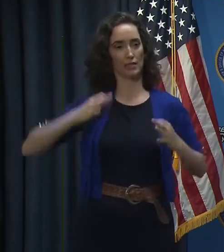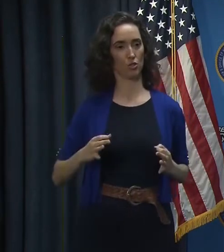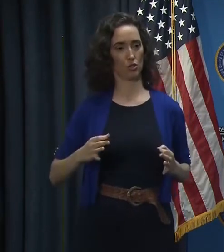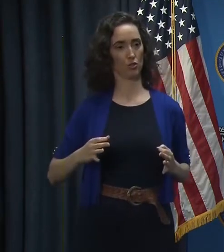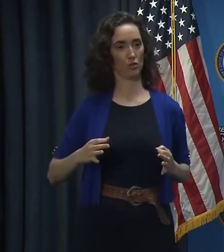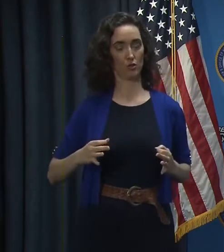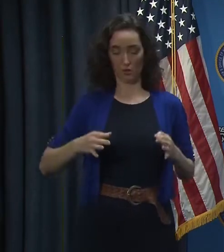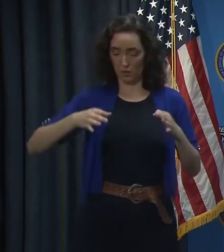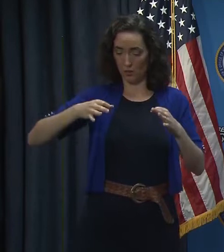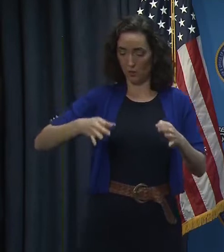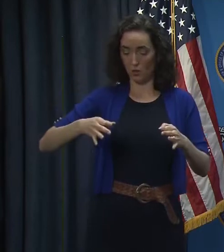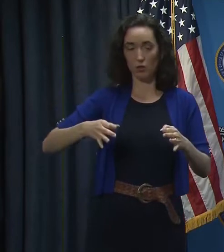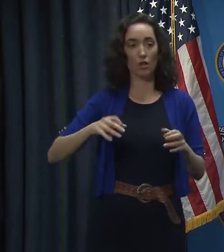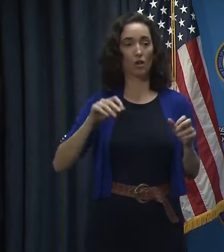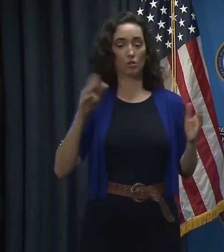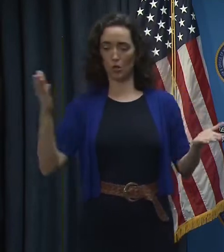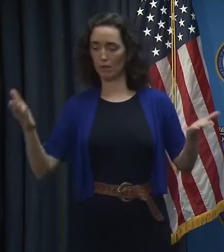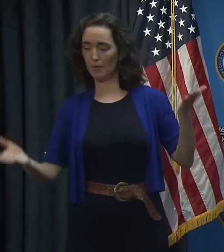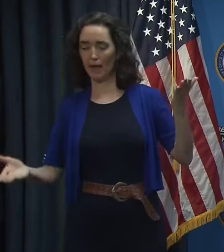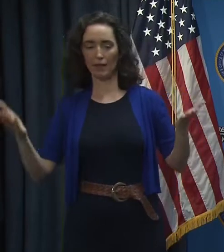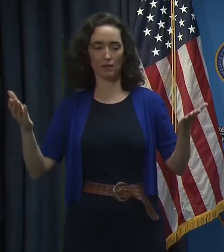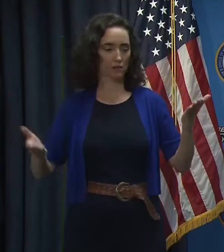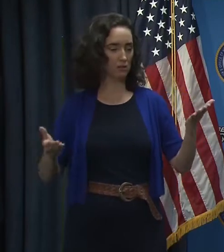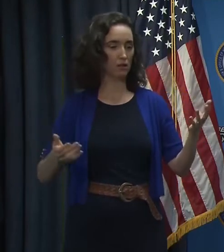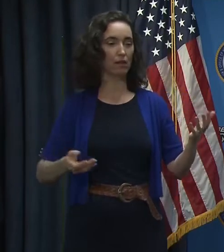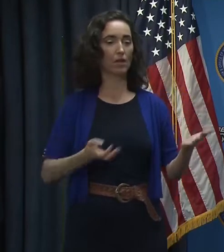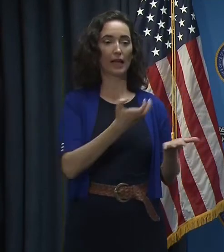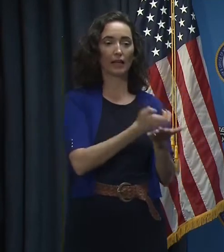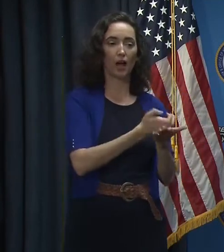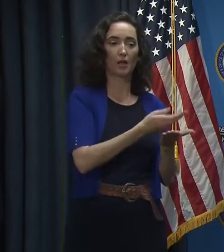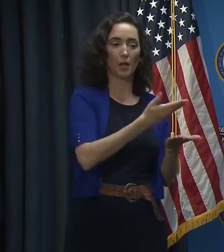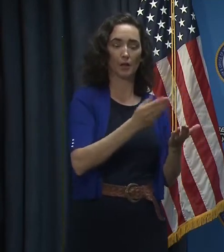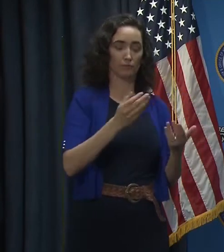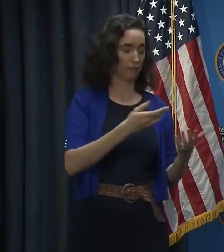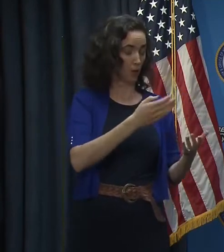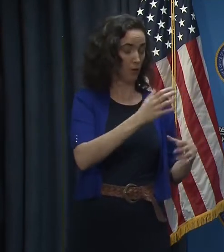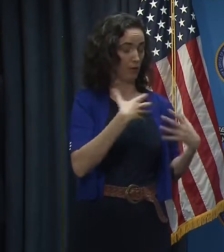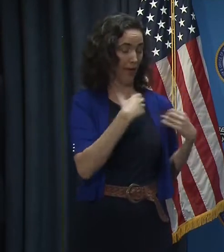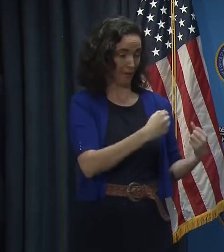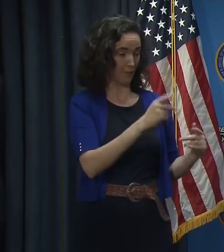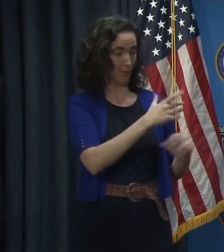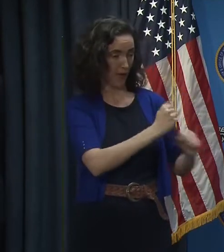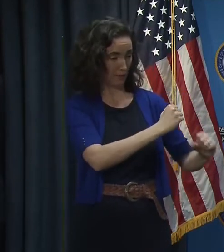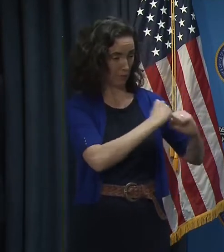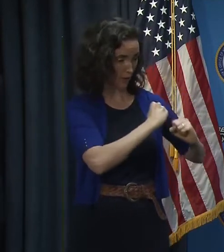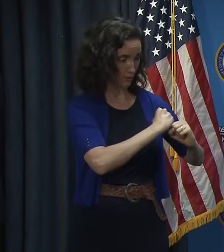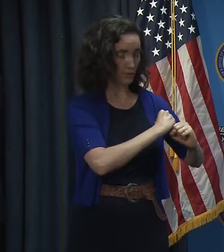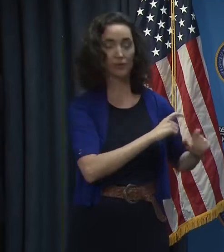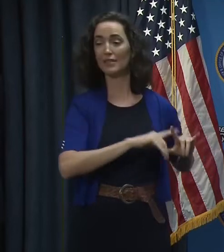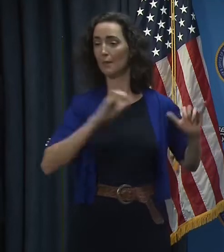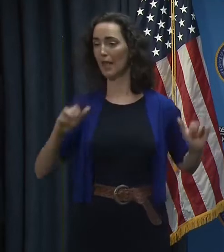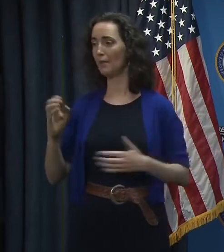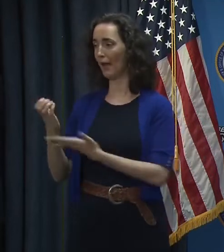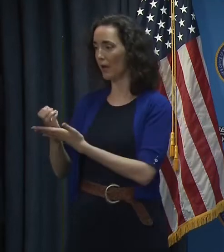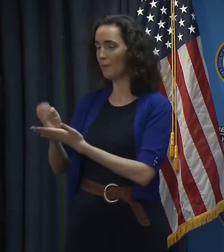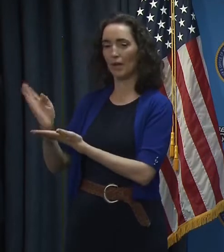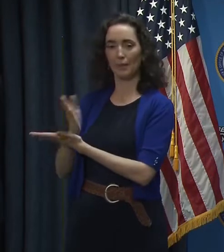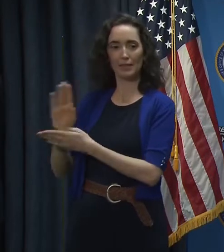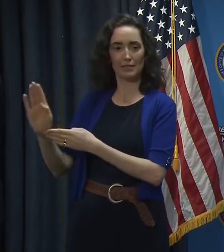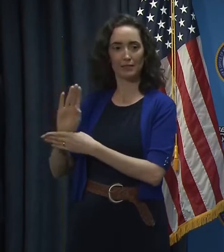weigh public health on the one hand with the economy on the other and try to strike the right balance. And when you do those things, when you have to make